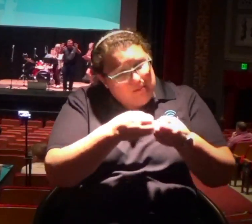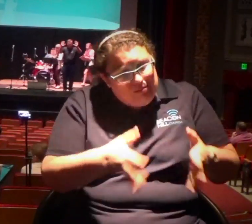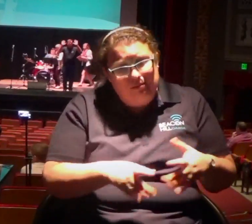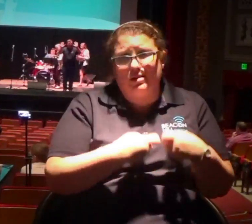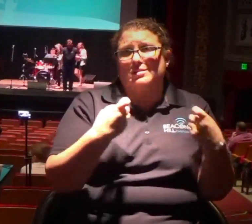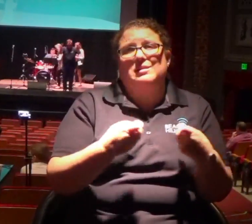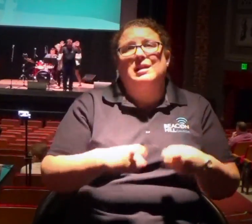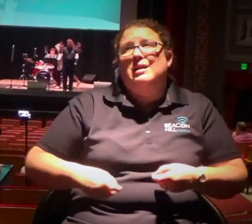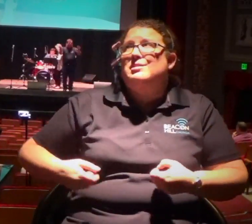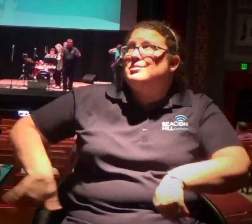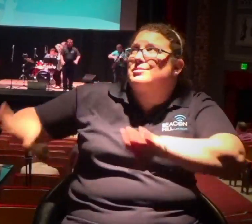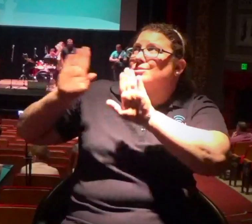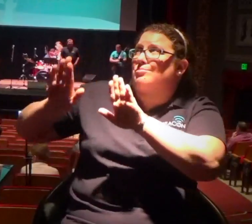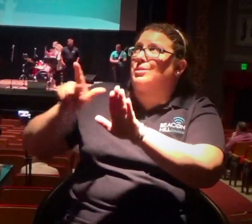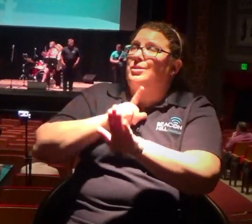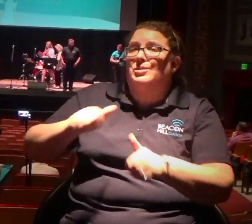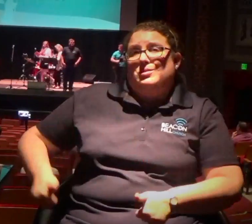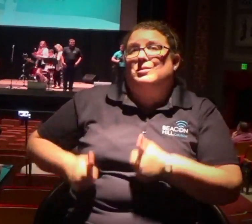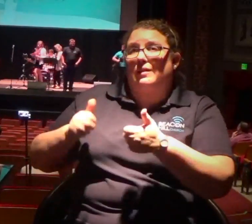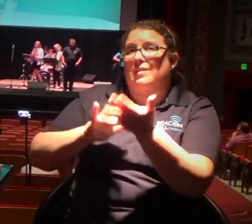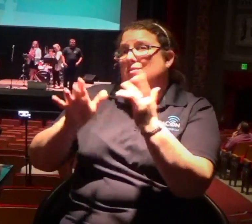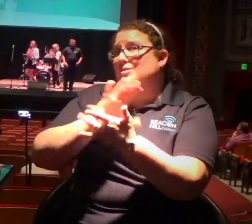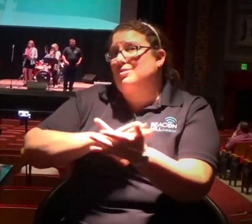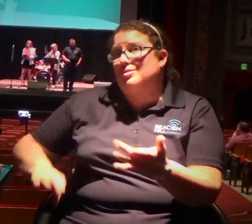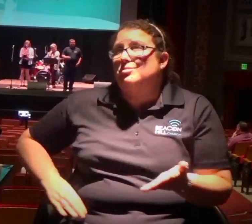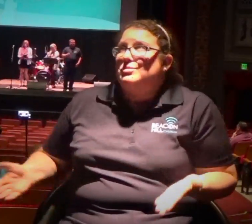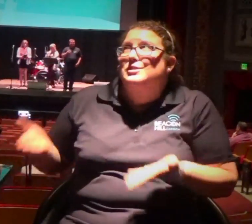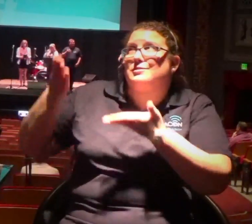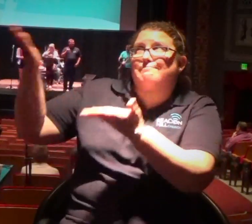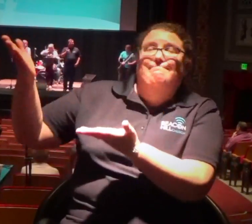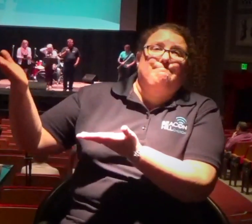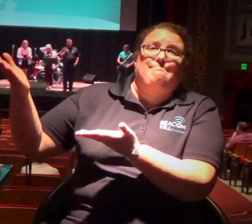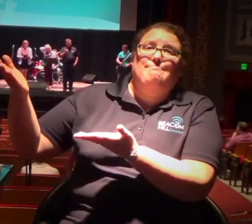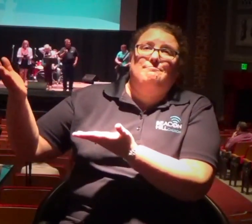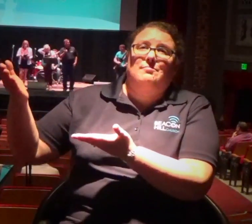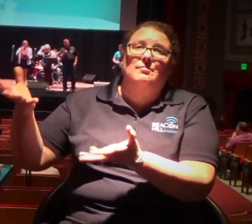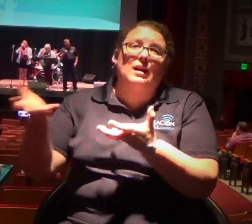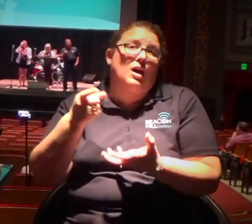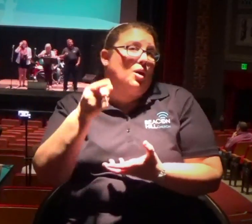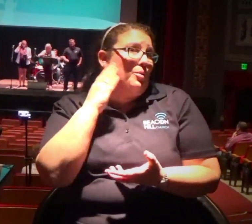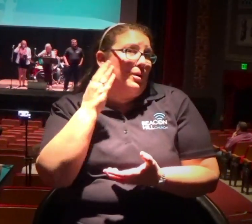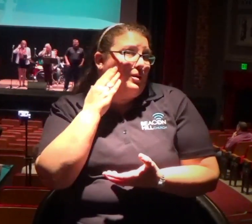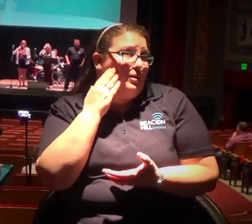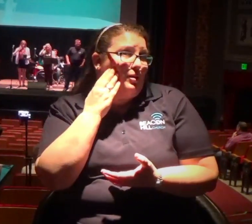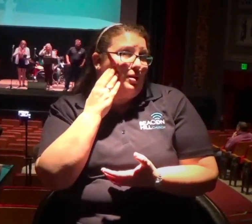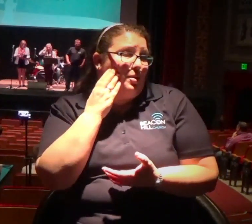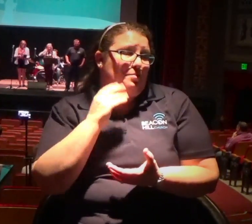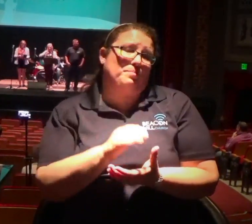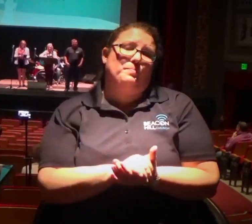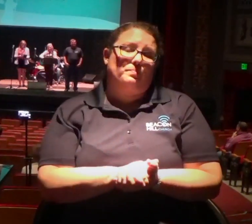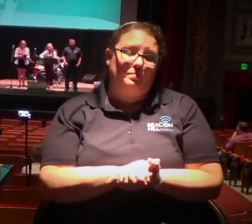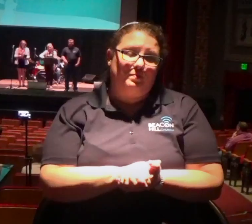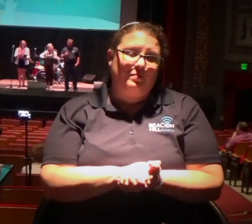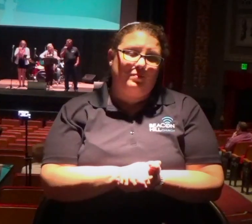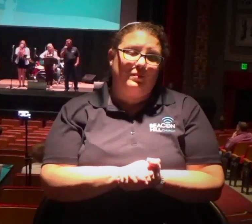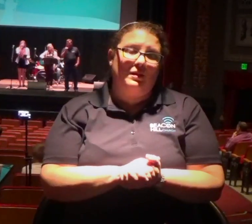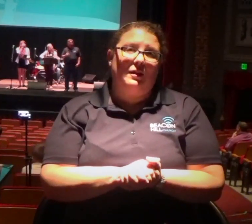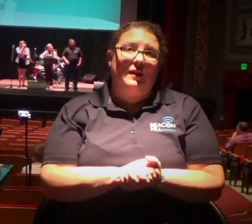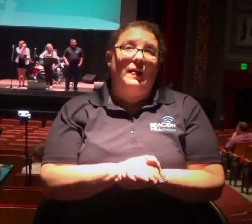Give your life to Jesus Christ. But I want you to know, believer here today, there will be people who